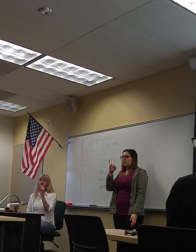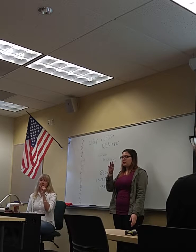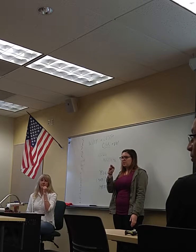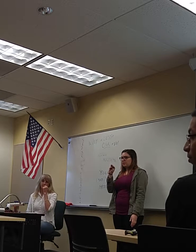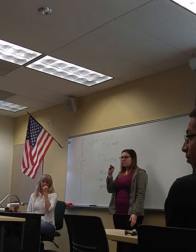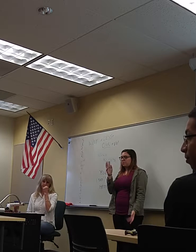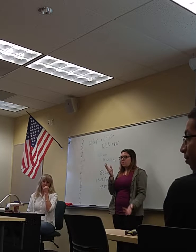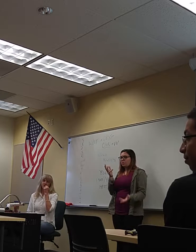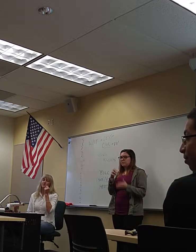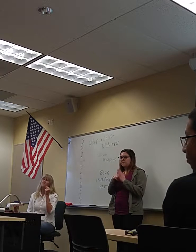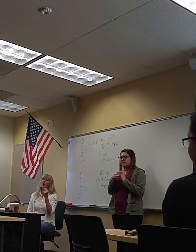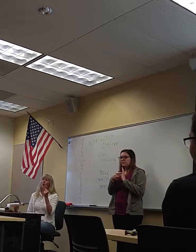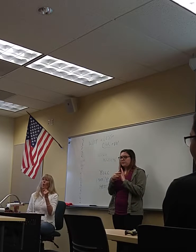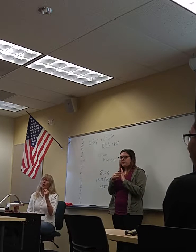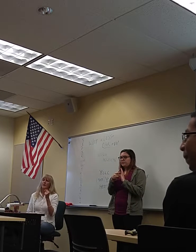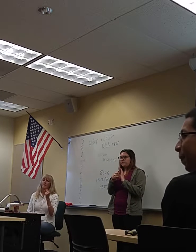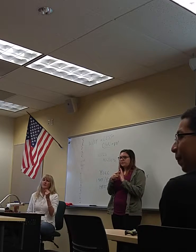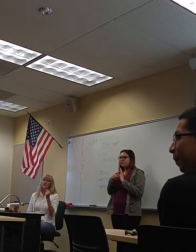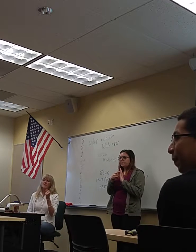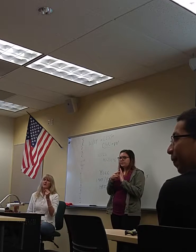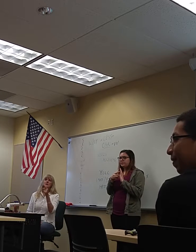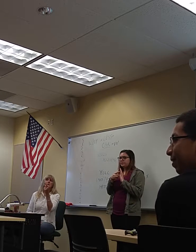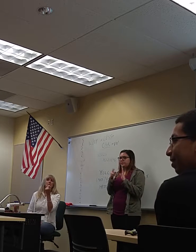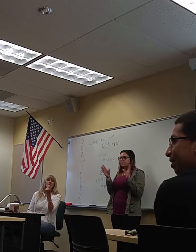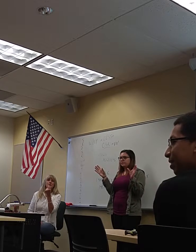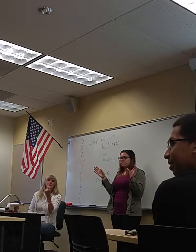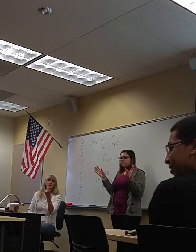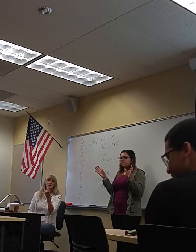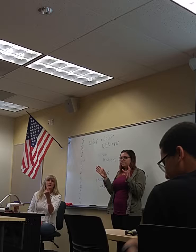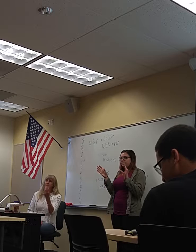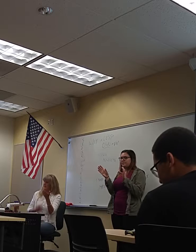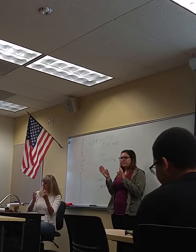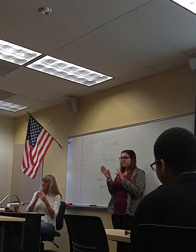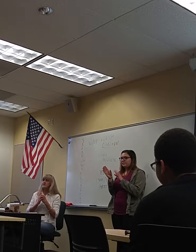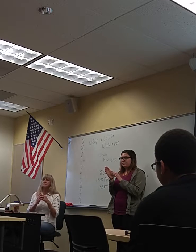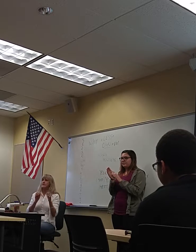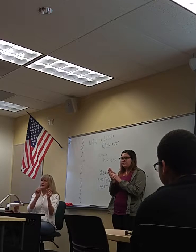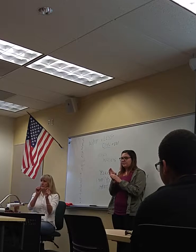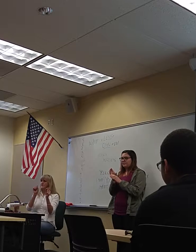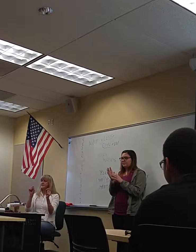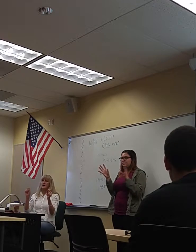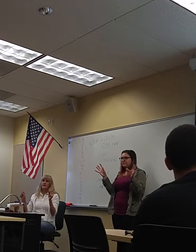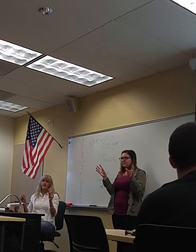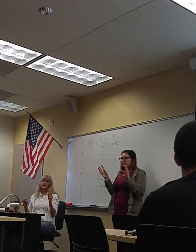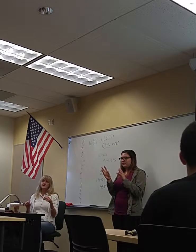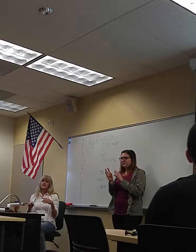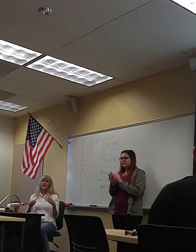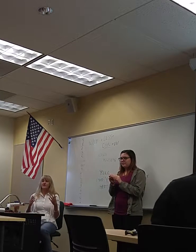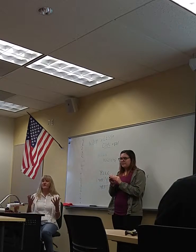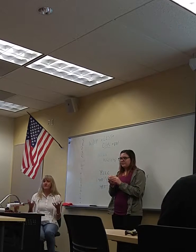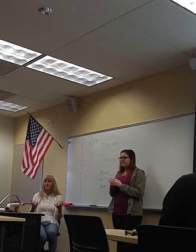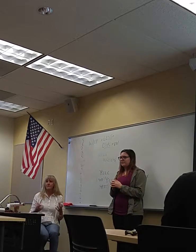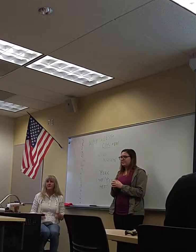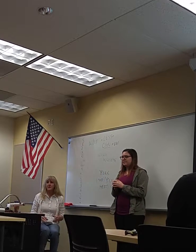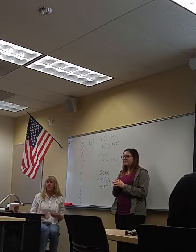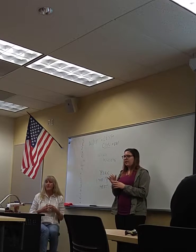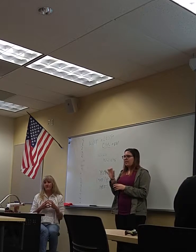an acronym? You know! A short, just abbreviation. That's right. It's the letters of things like G or my